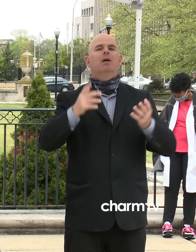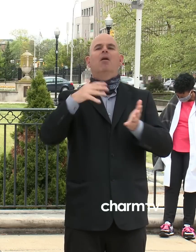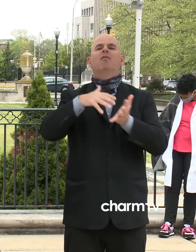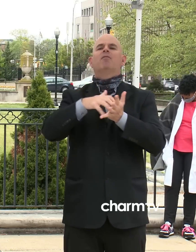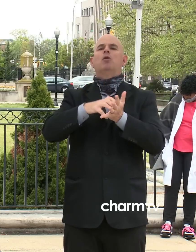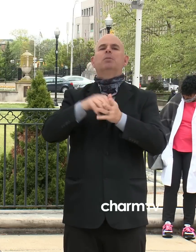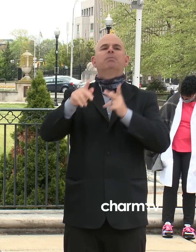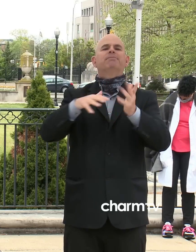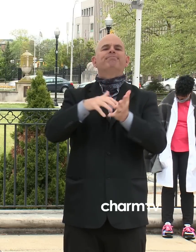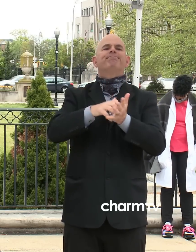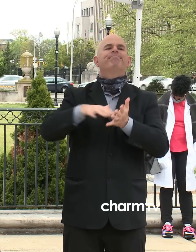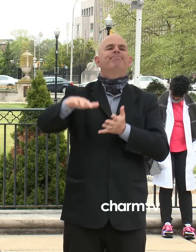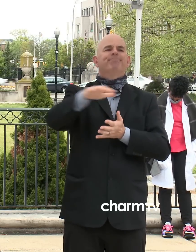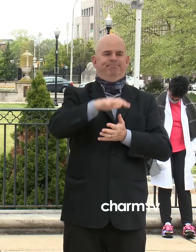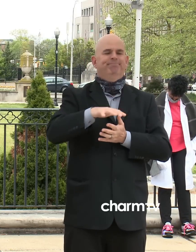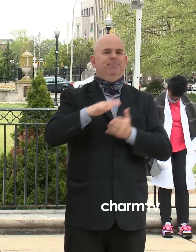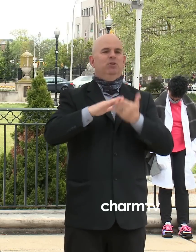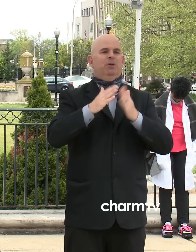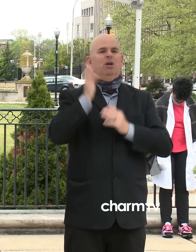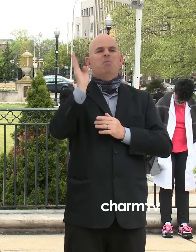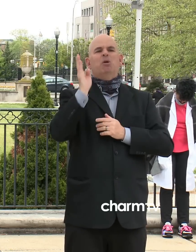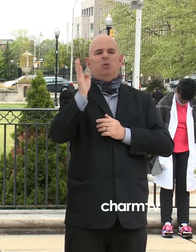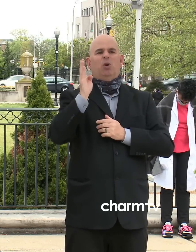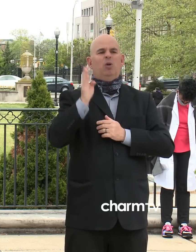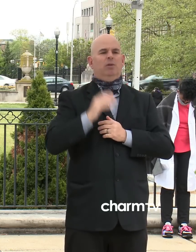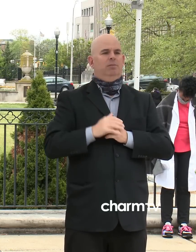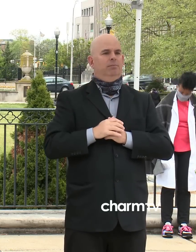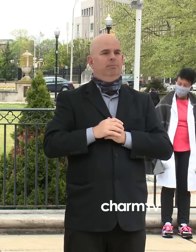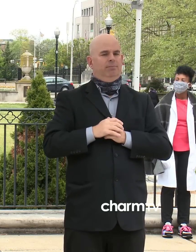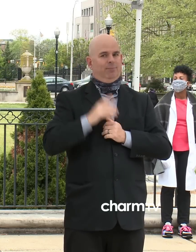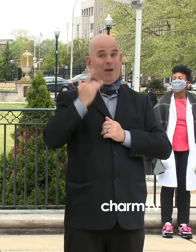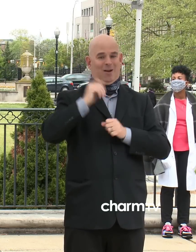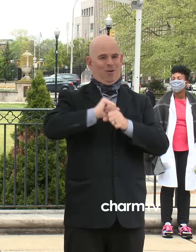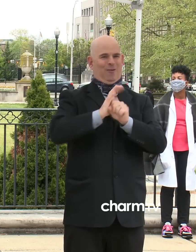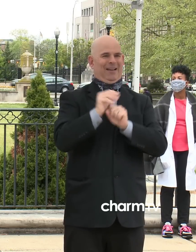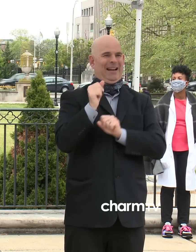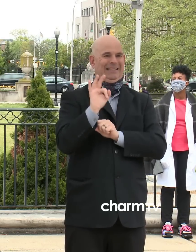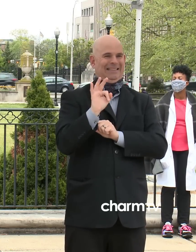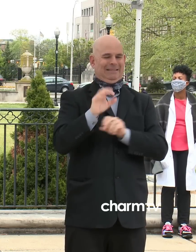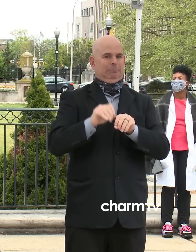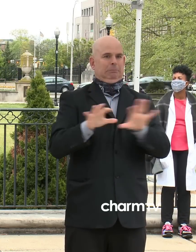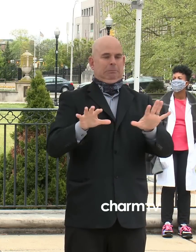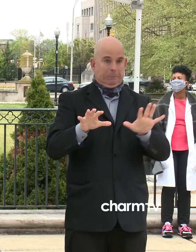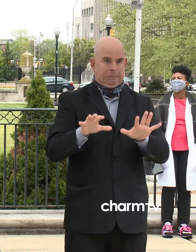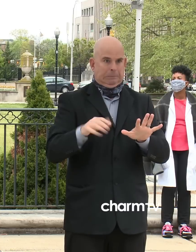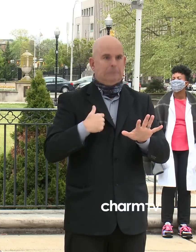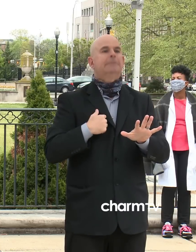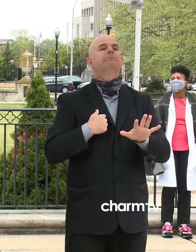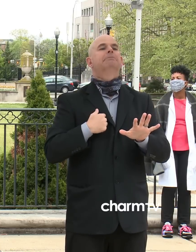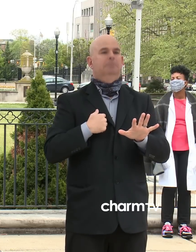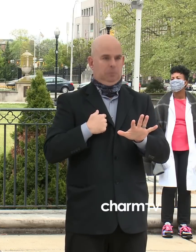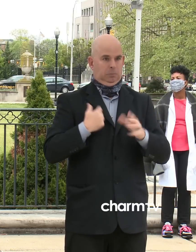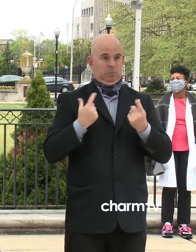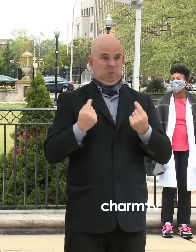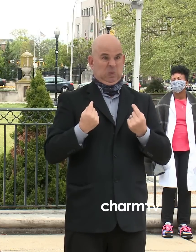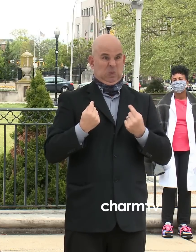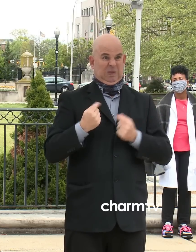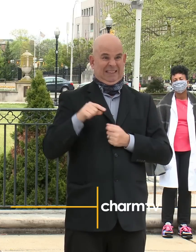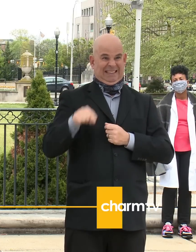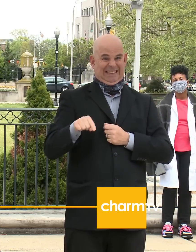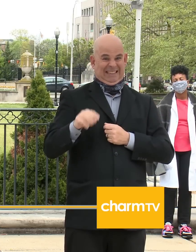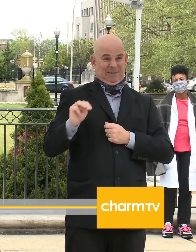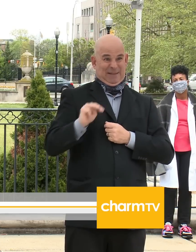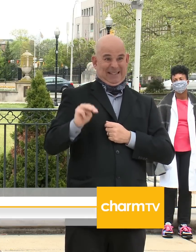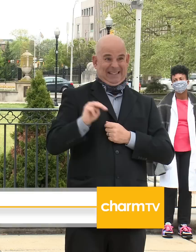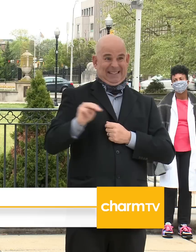our community. As a result of this COVID-19 crisis, beginning on Monday, April the 27th, we will deliver